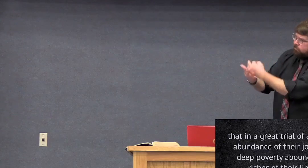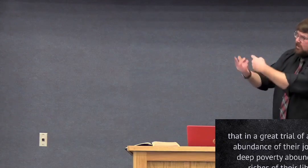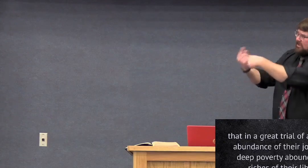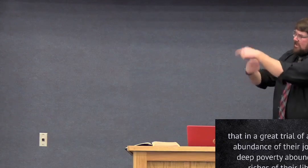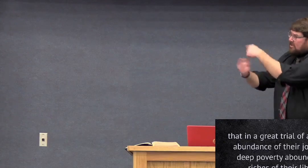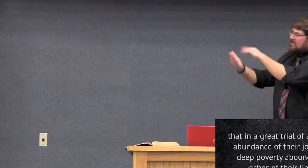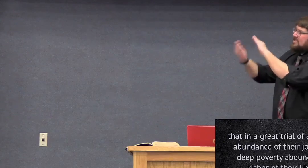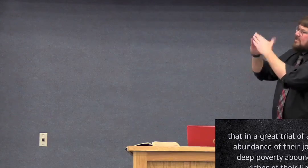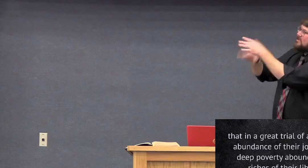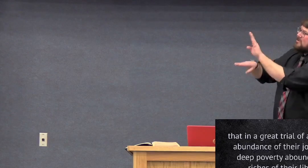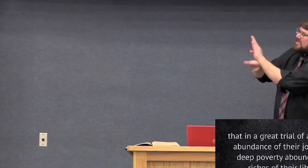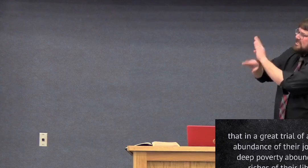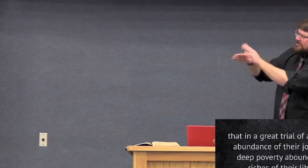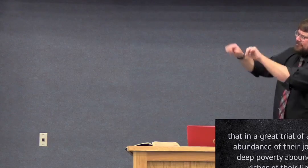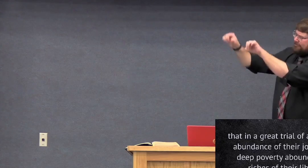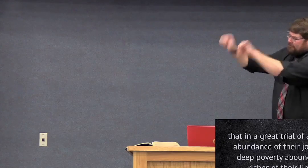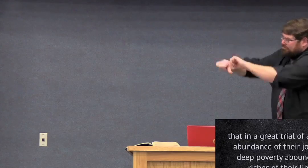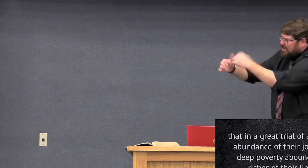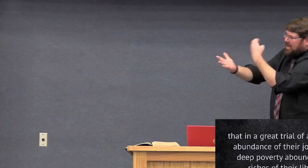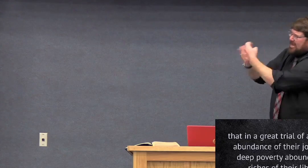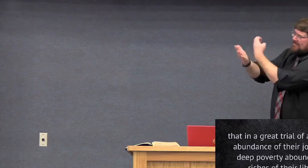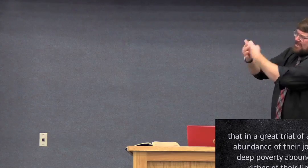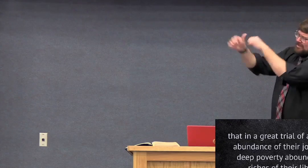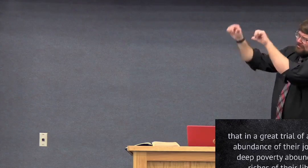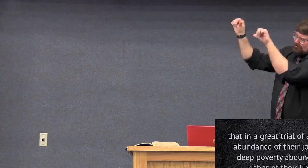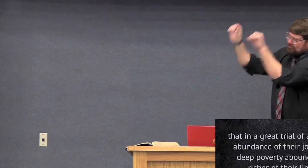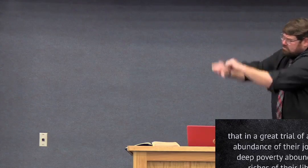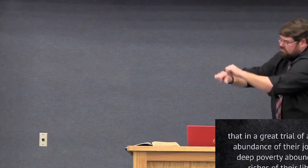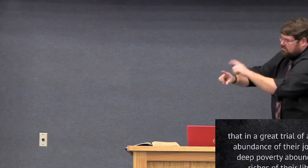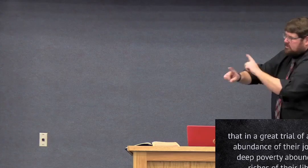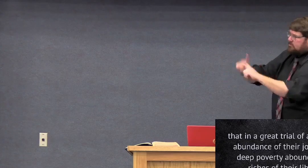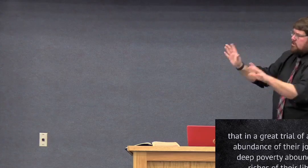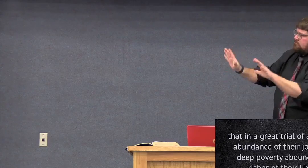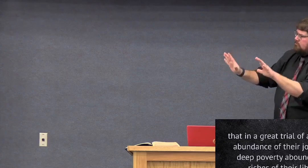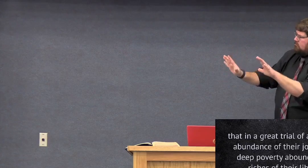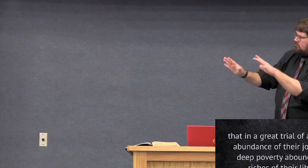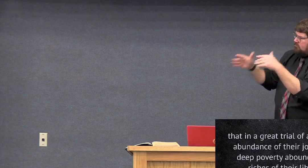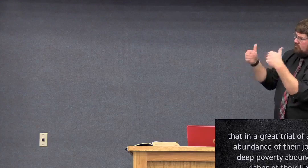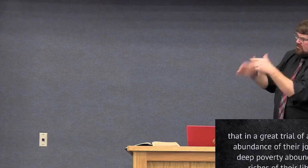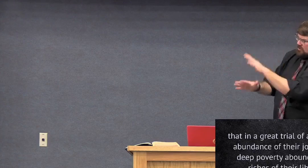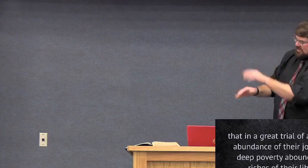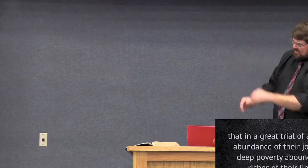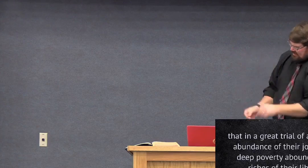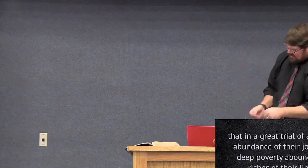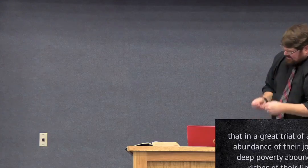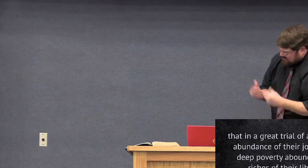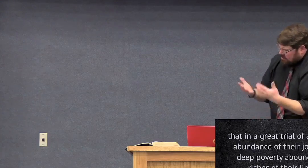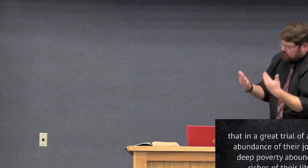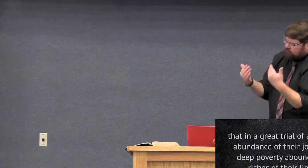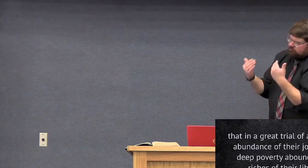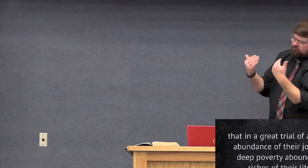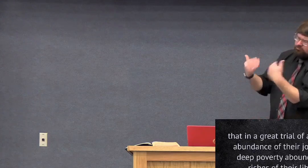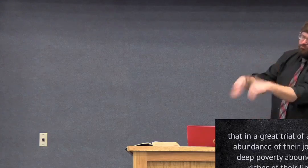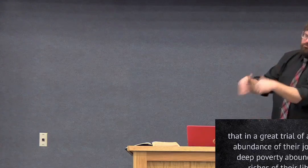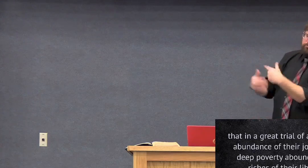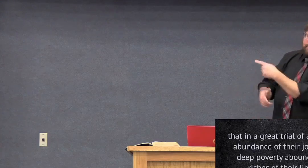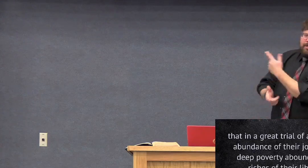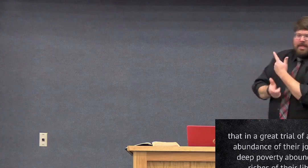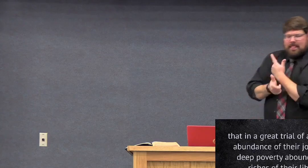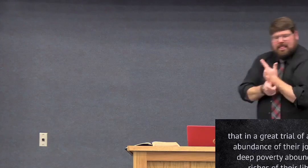so therefore they weren't as worthy. No, he said they knew they had a bad economy situation. Their church